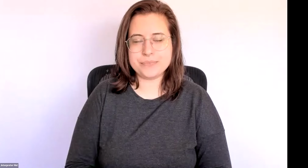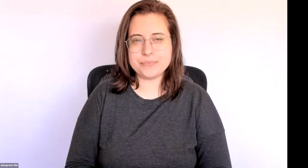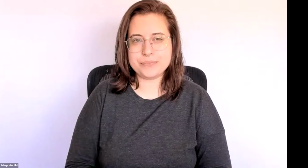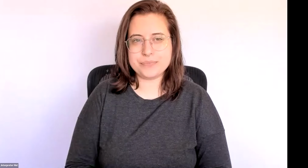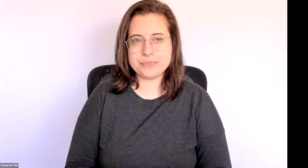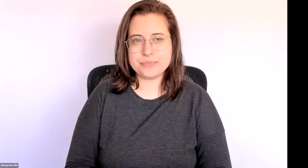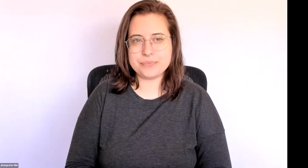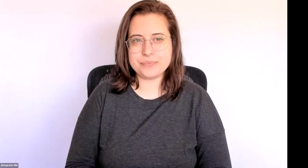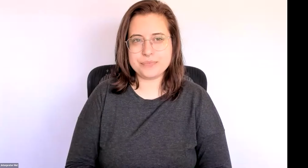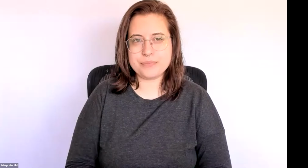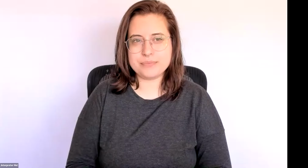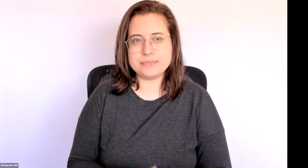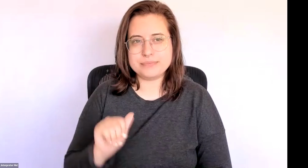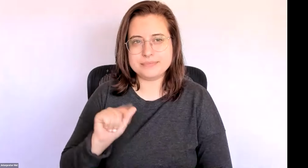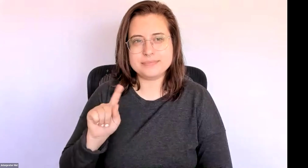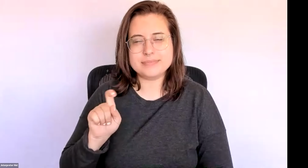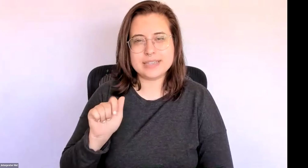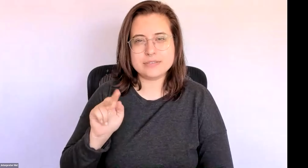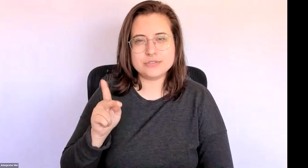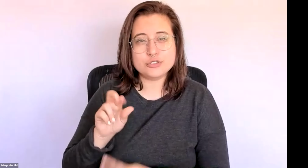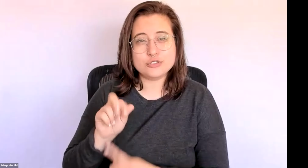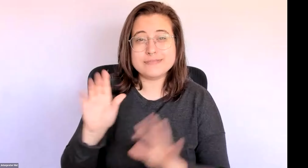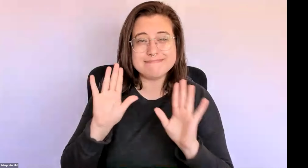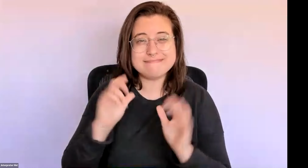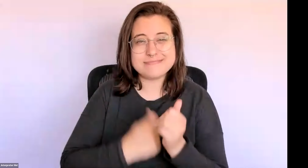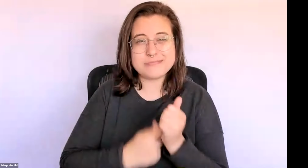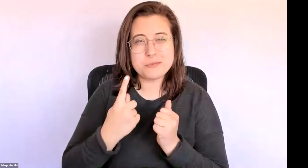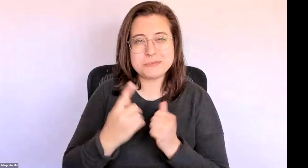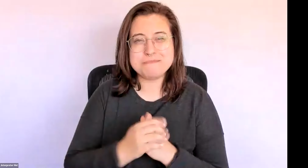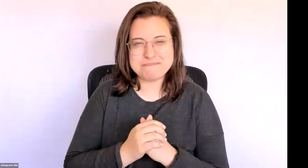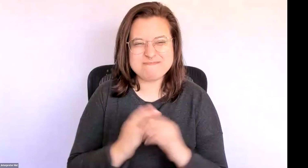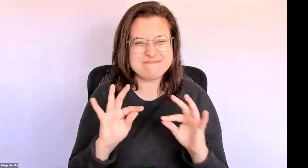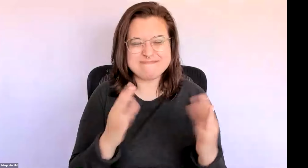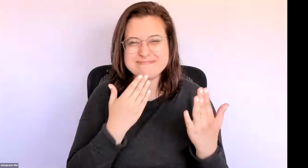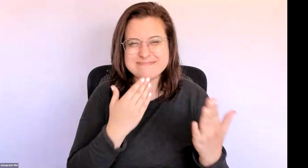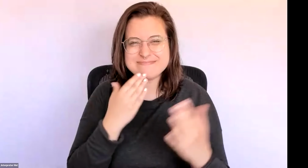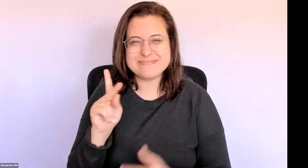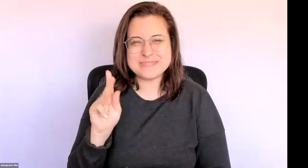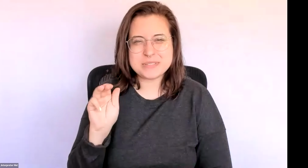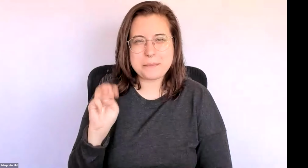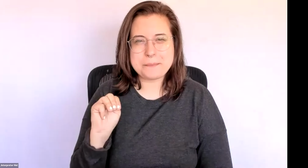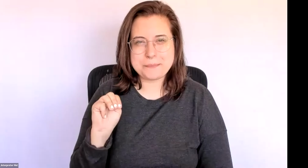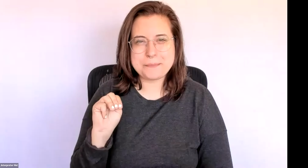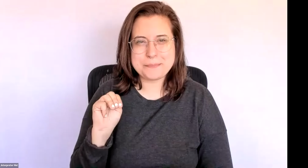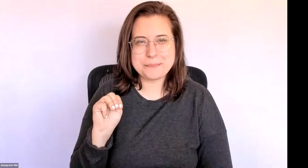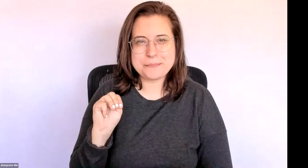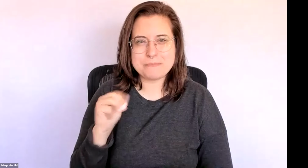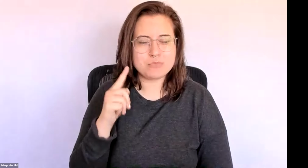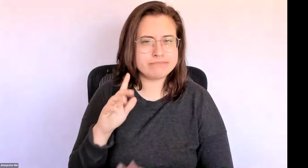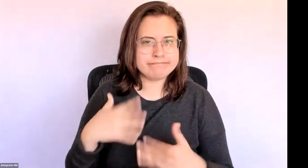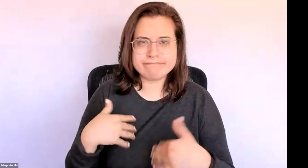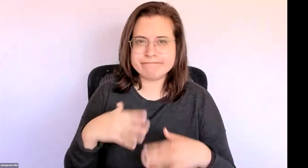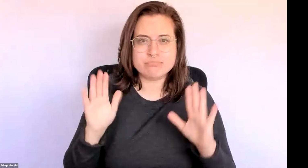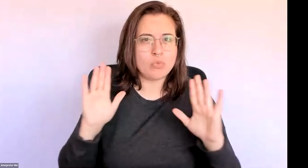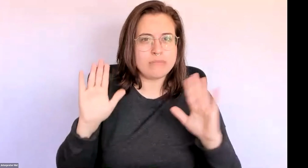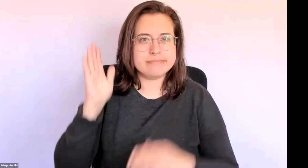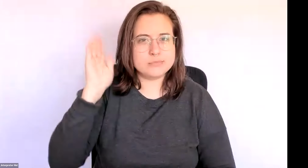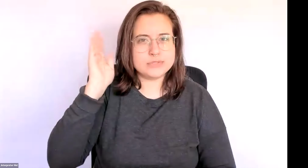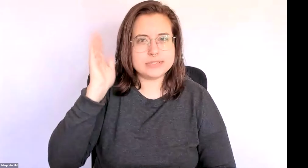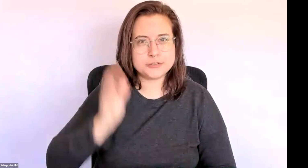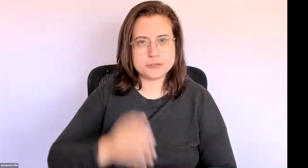Hi, everybody. This is Alexandra again. I just want to thank Kim for her wonderful, wonderful